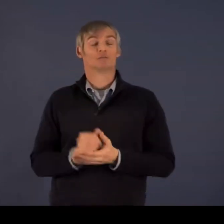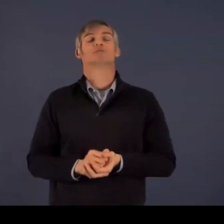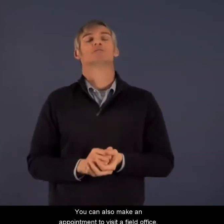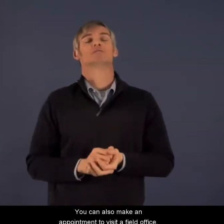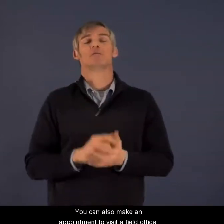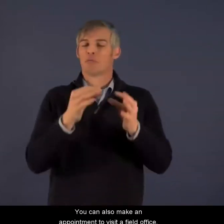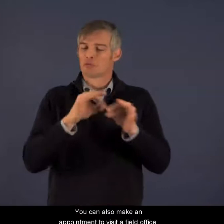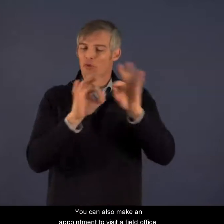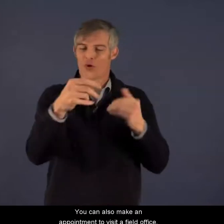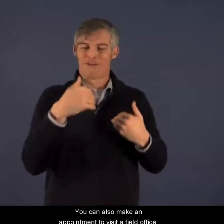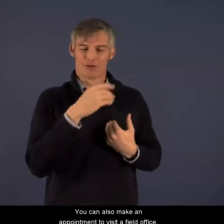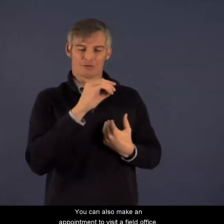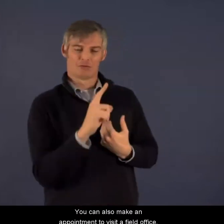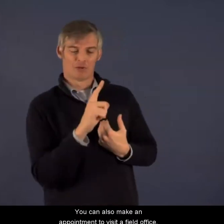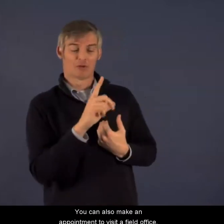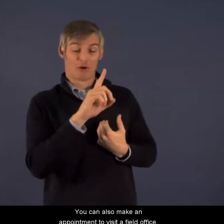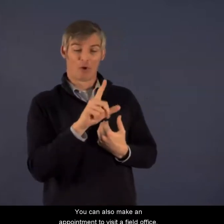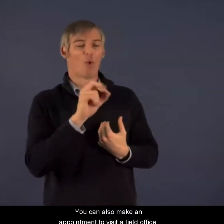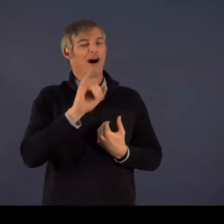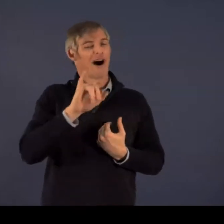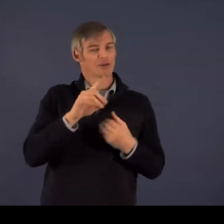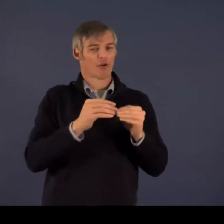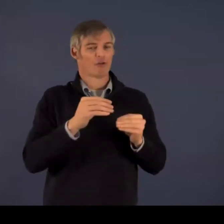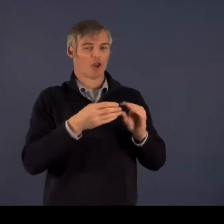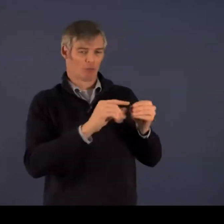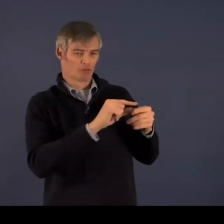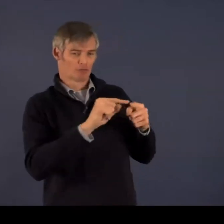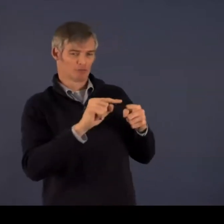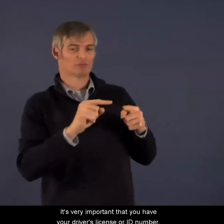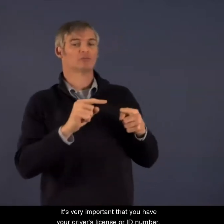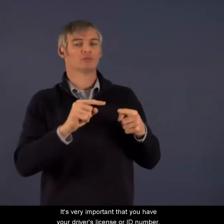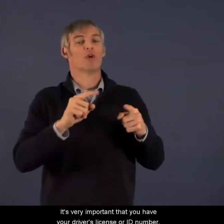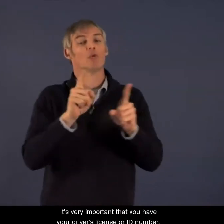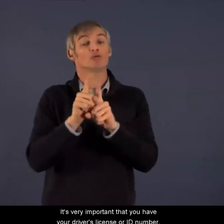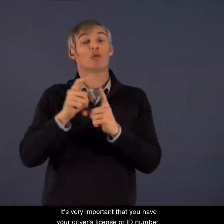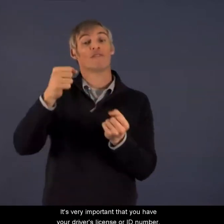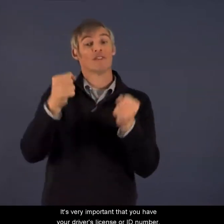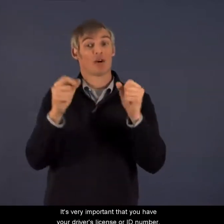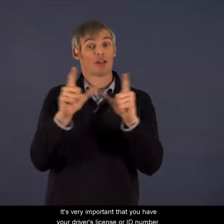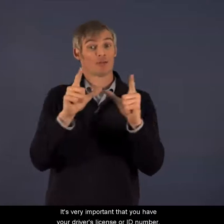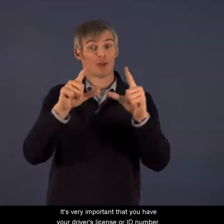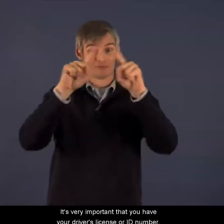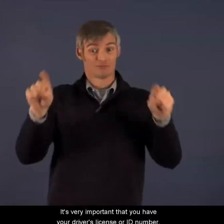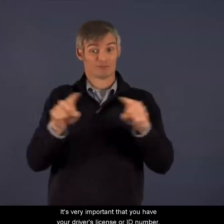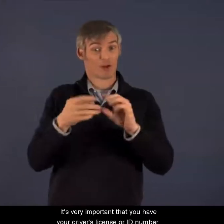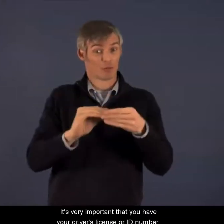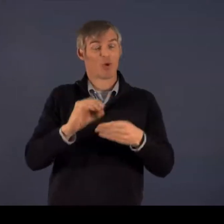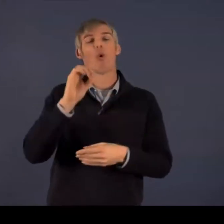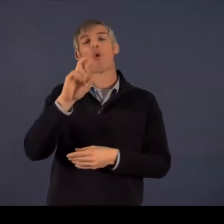You can also make an appointment to visit a field office. It's very important that you have your driver's license or ID number